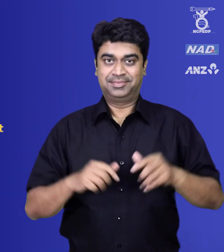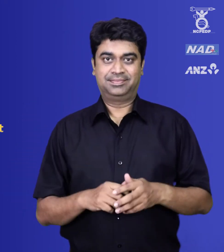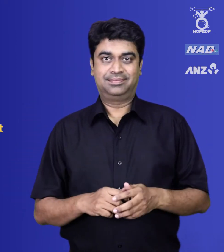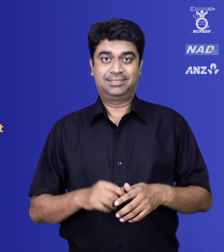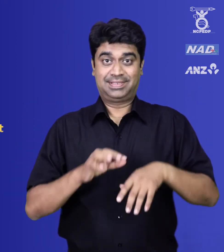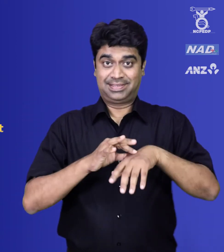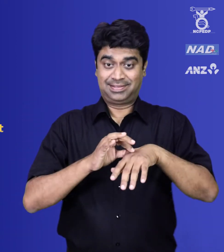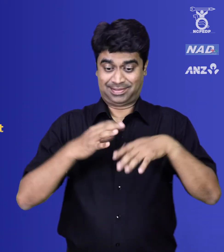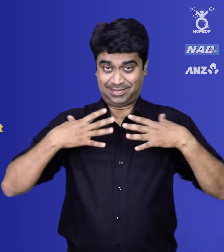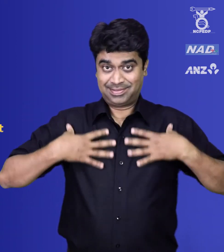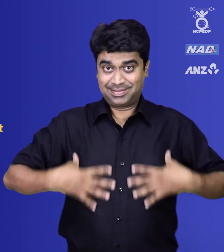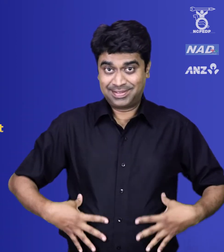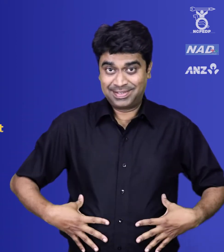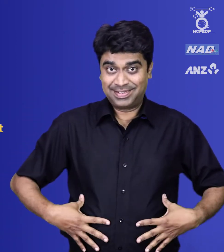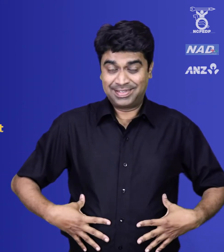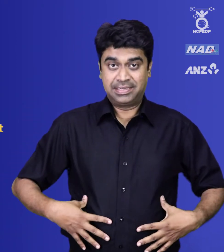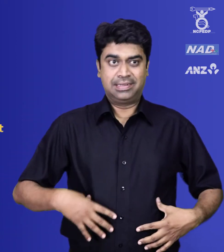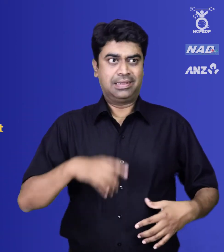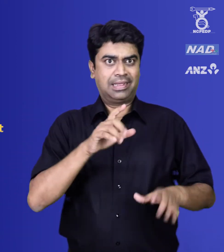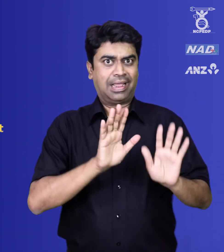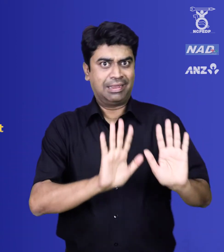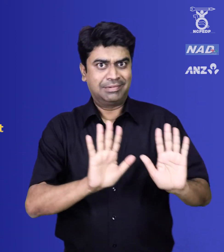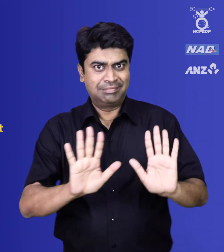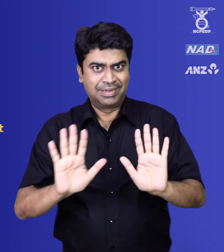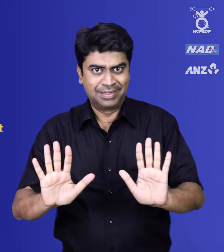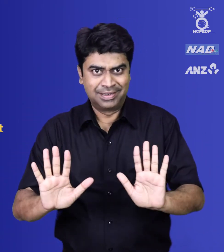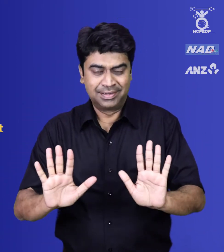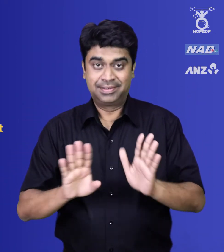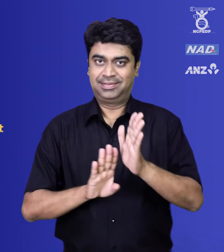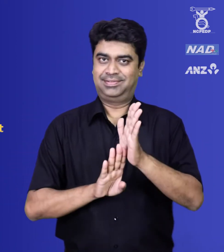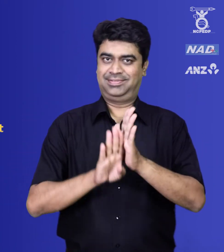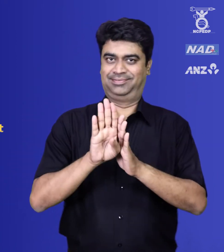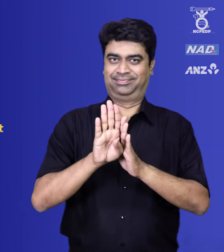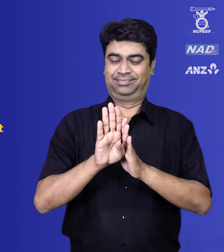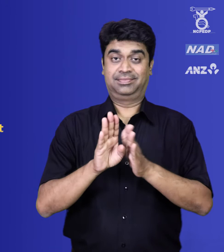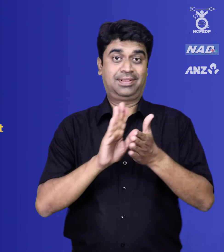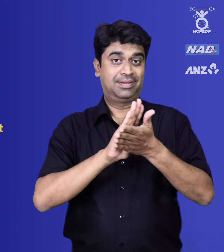47. Human Resource Development.